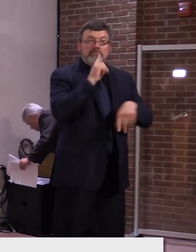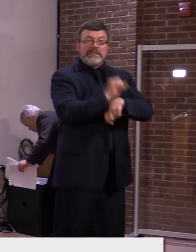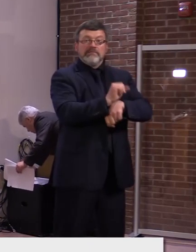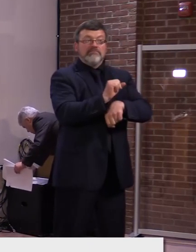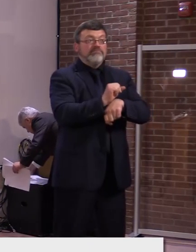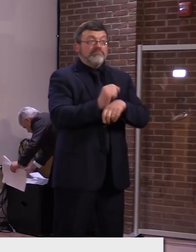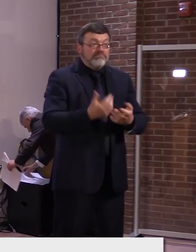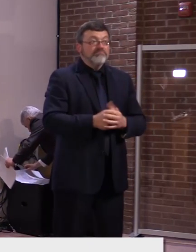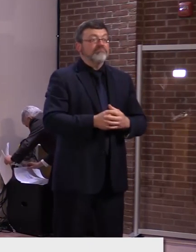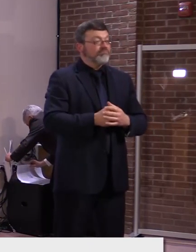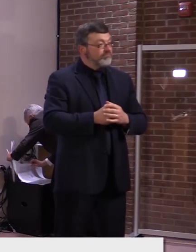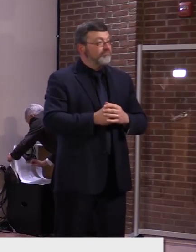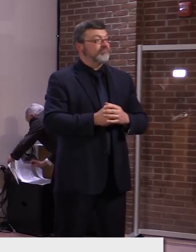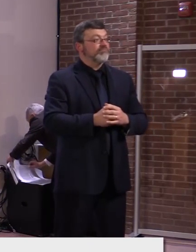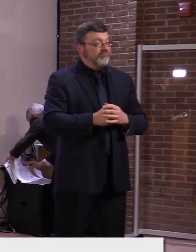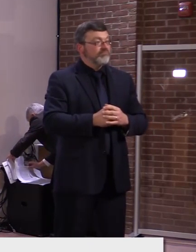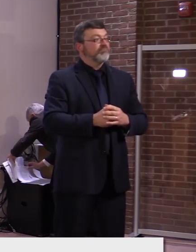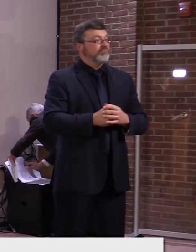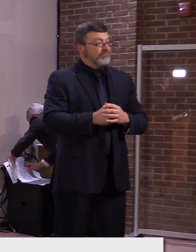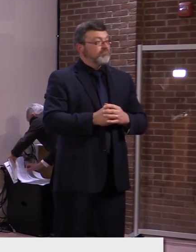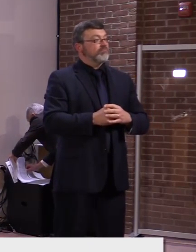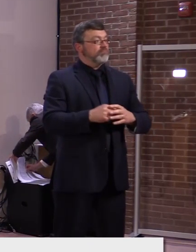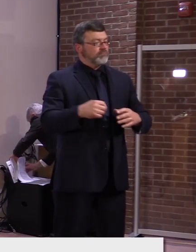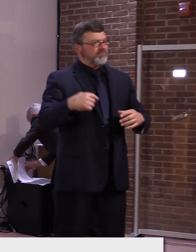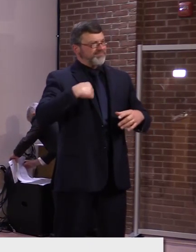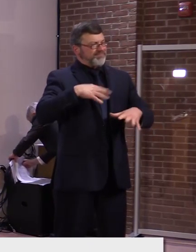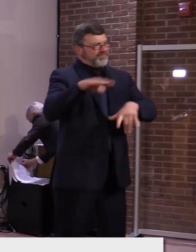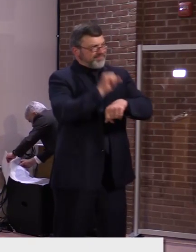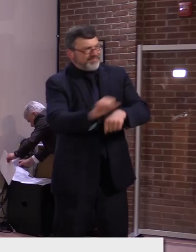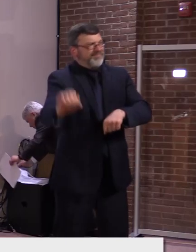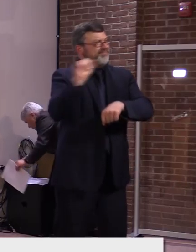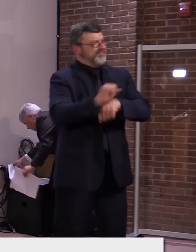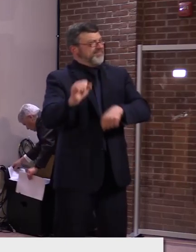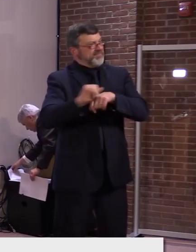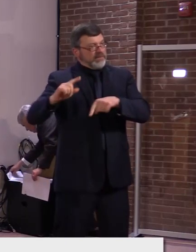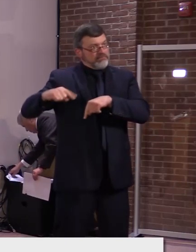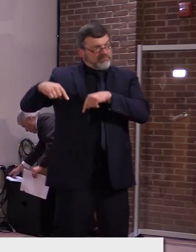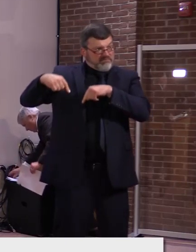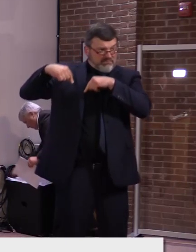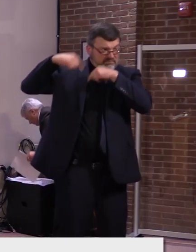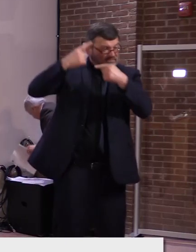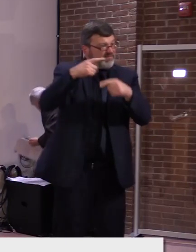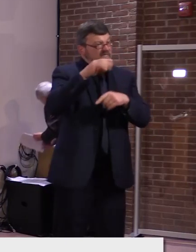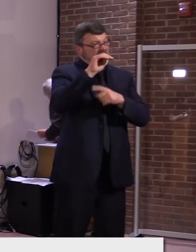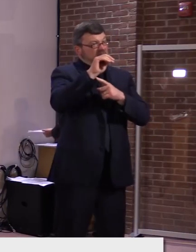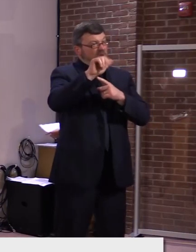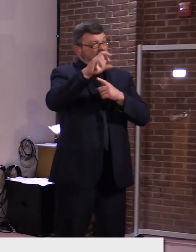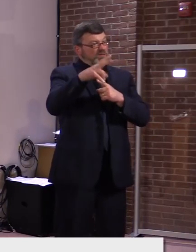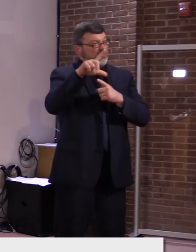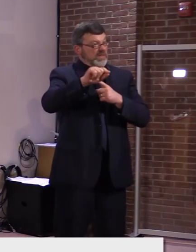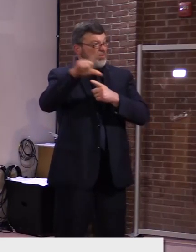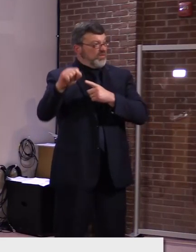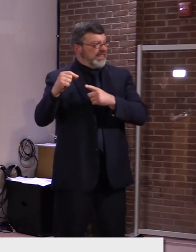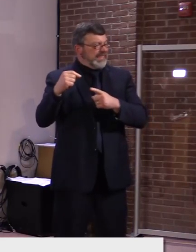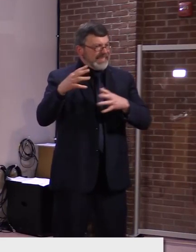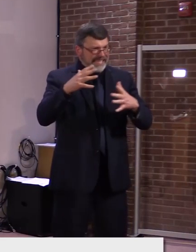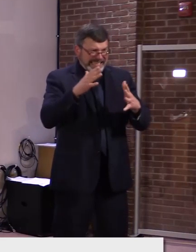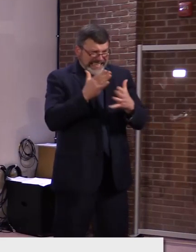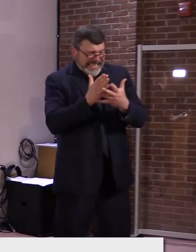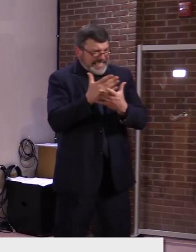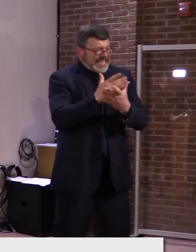been inspired by Vermonters, their willingness to help one another and their communities. We're